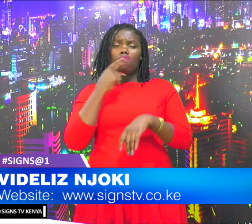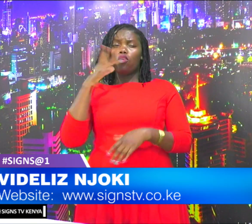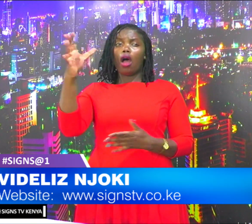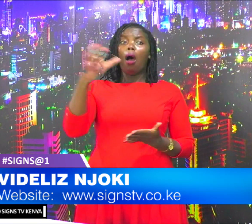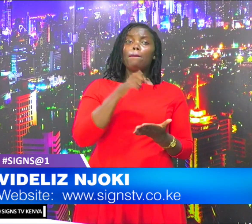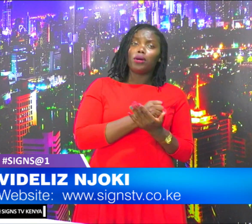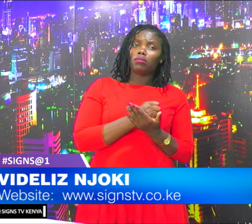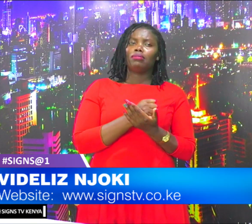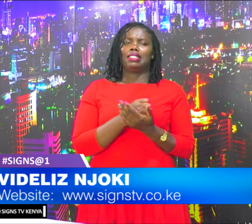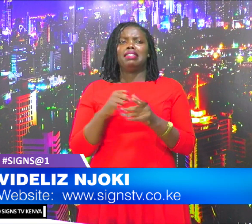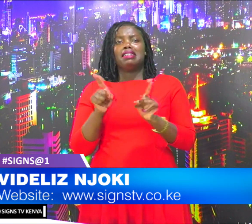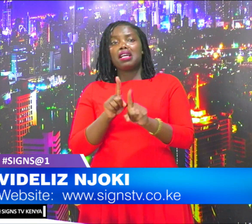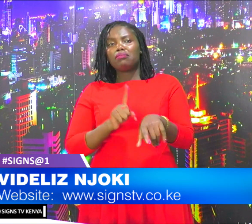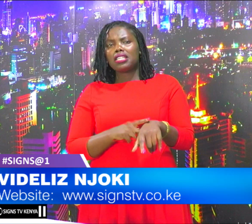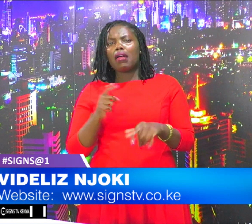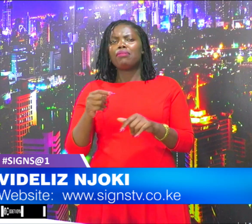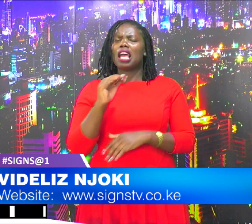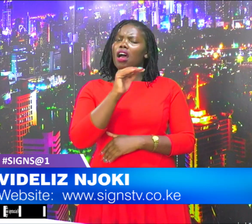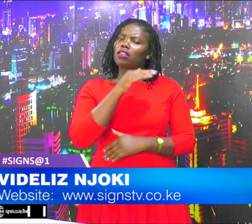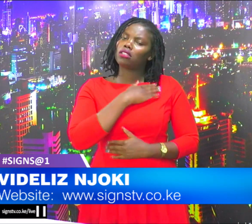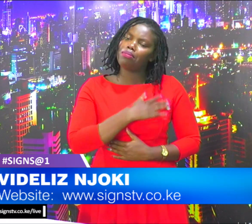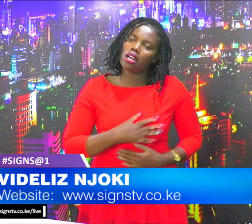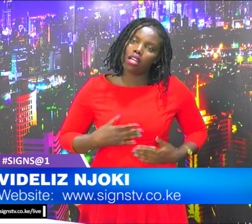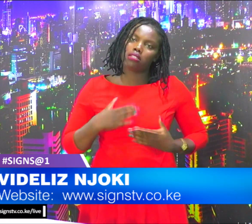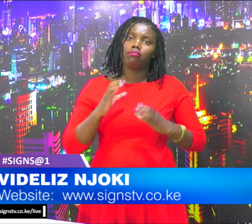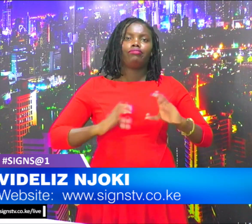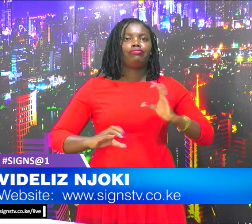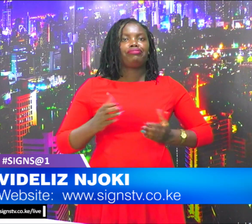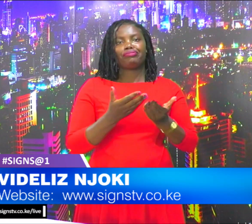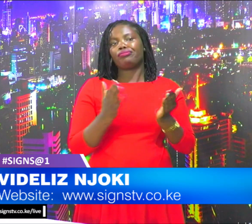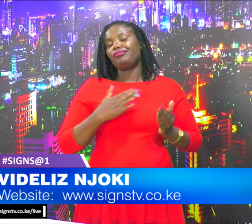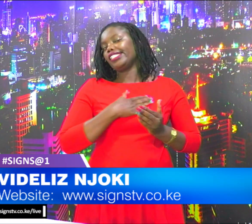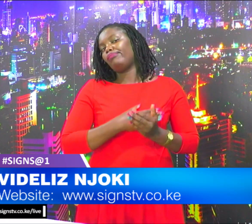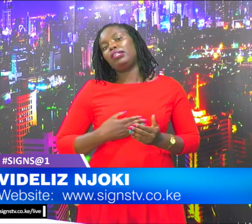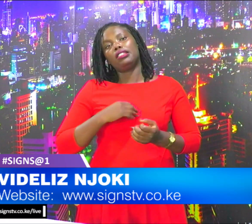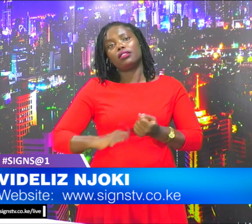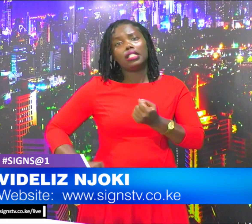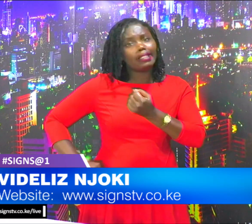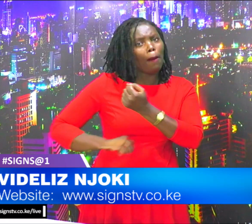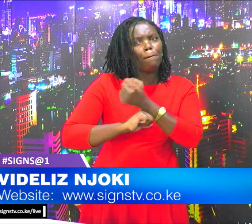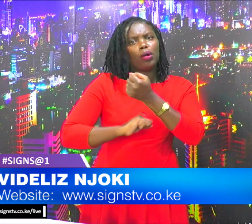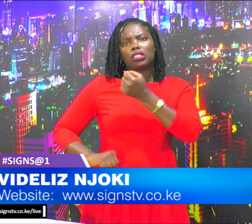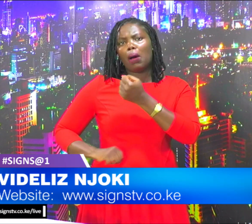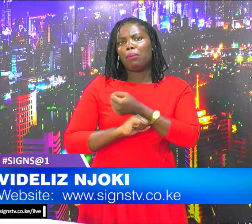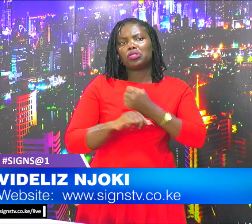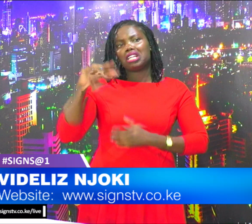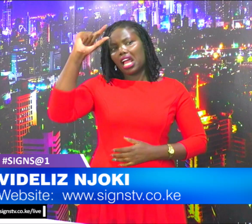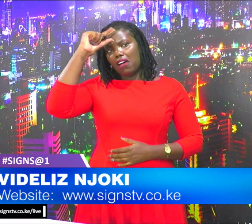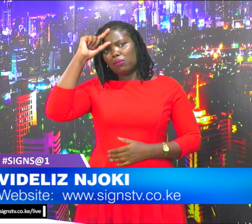and urged residents to support the government in a bid to reap big from the government.